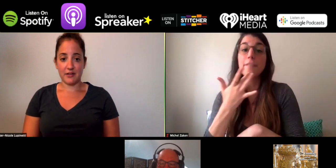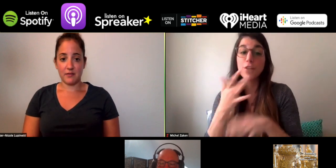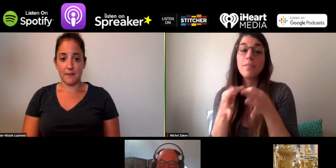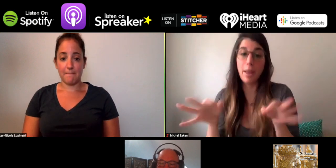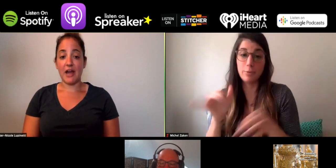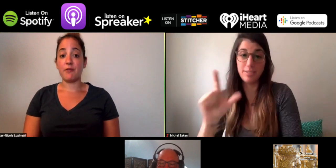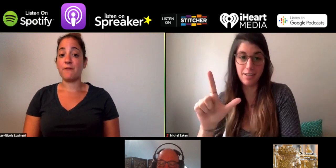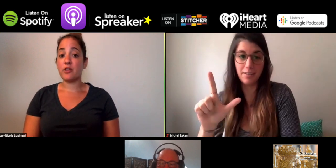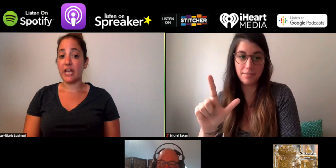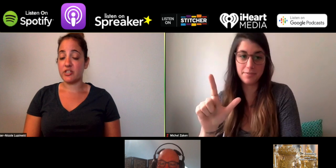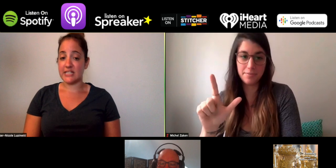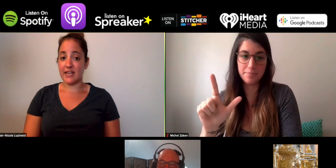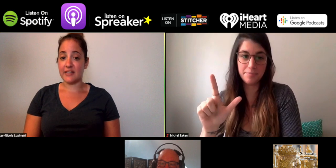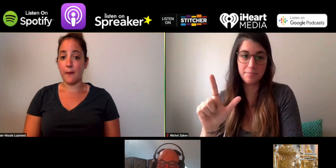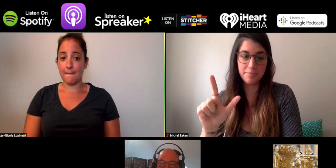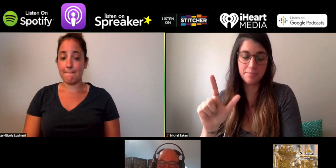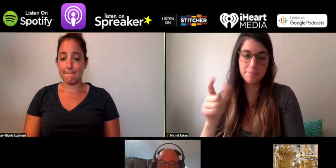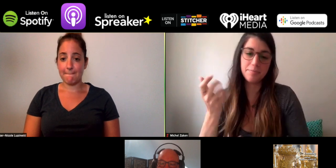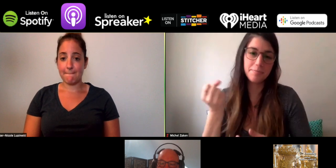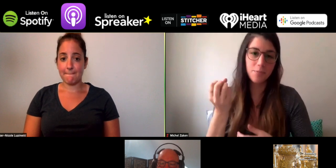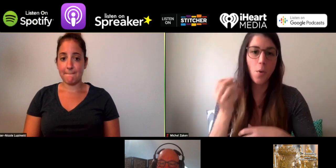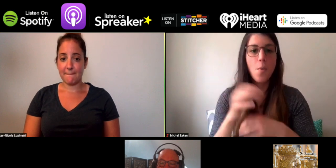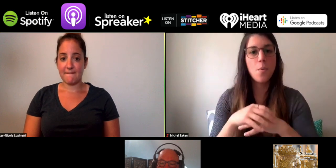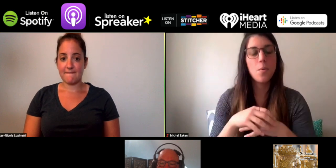But my preferred language is ASL.